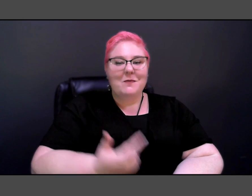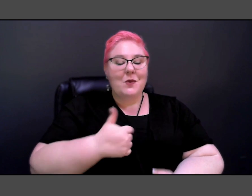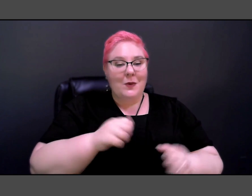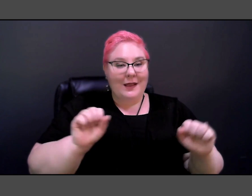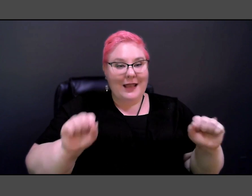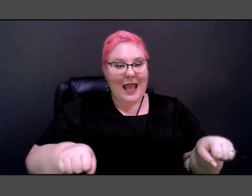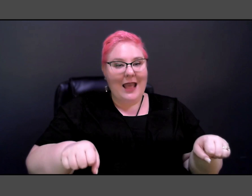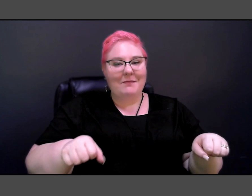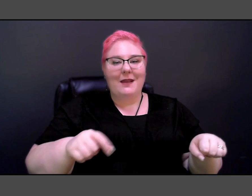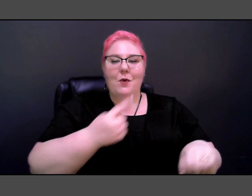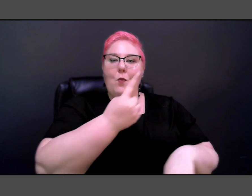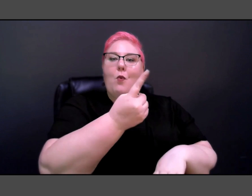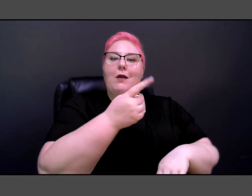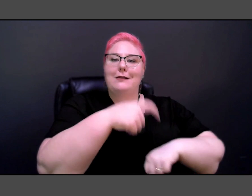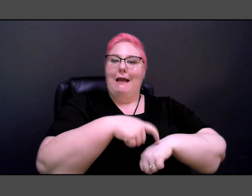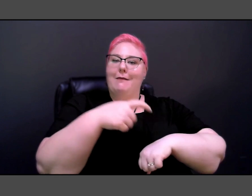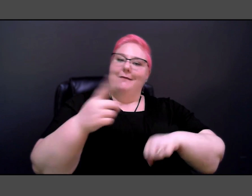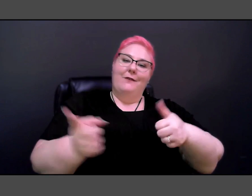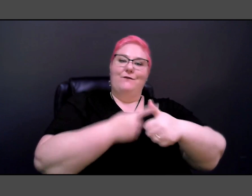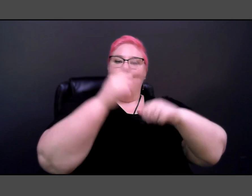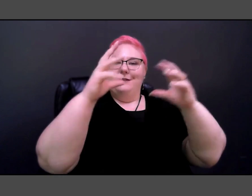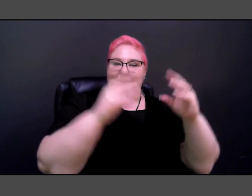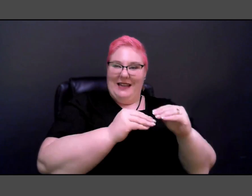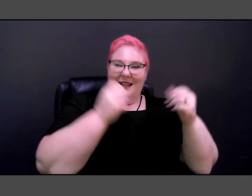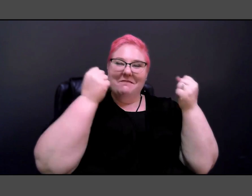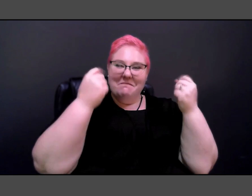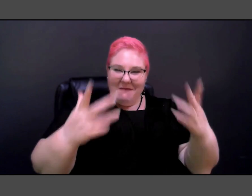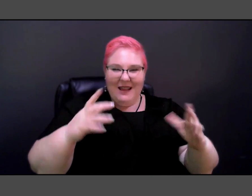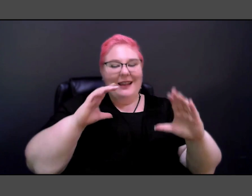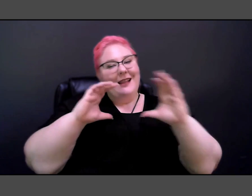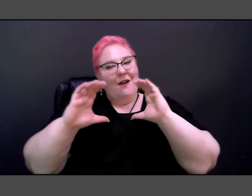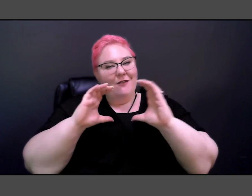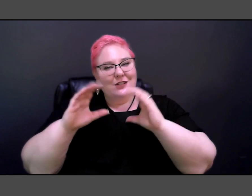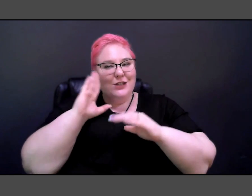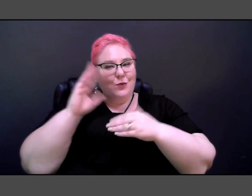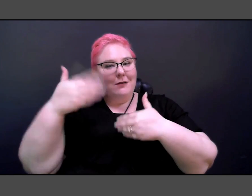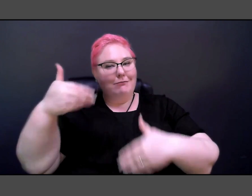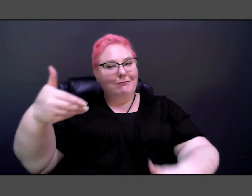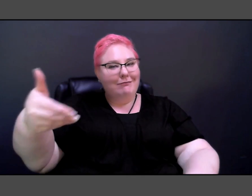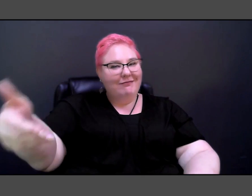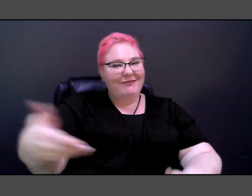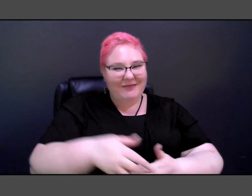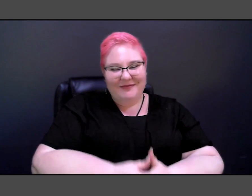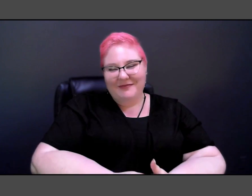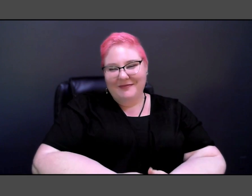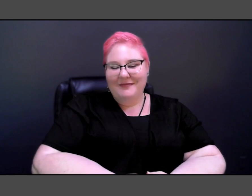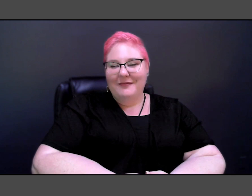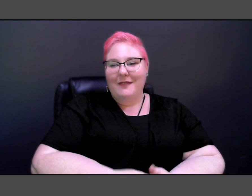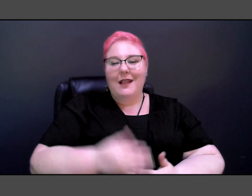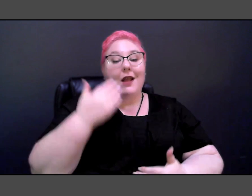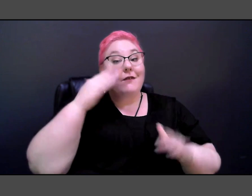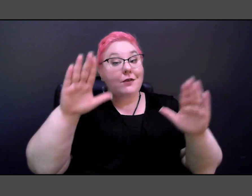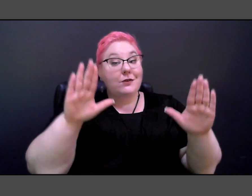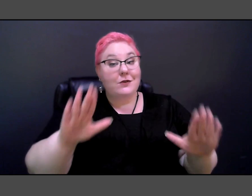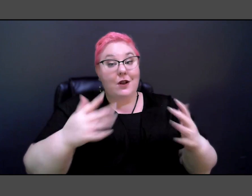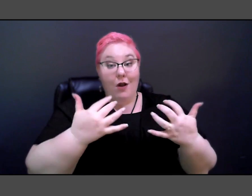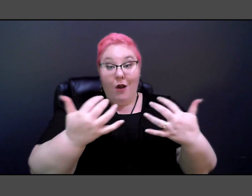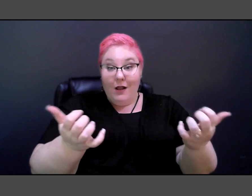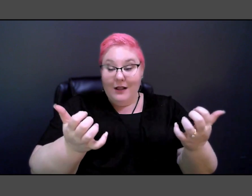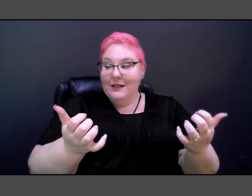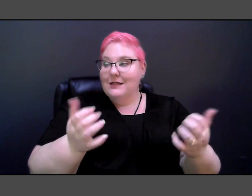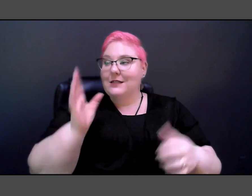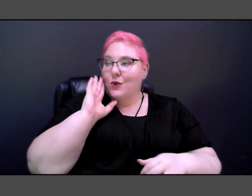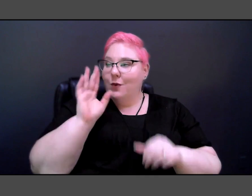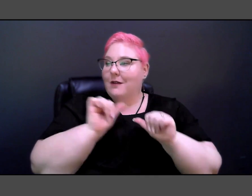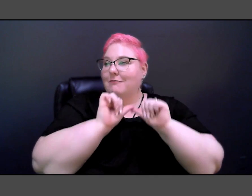on many conversations to come. And I know that for this wonderful audience, you'll keep sharing